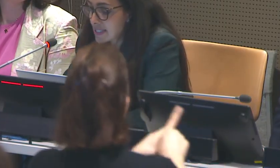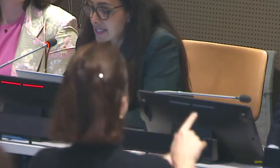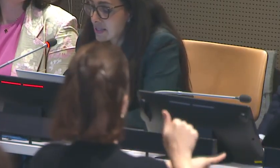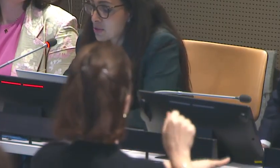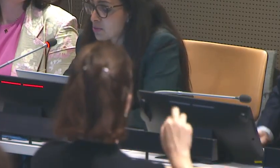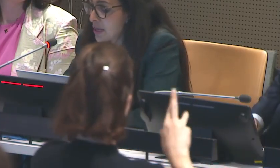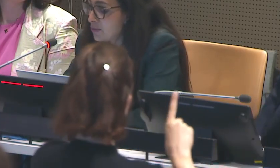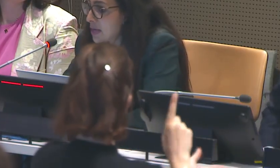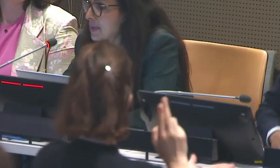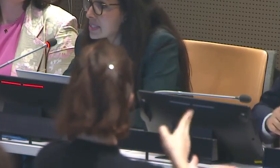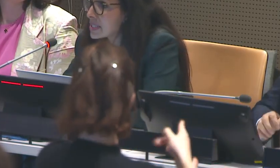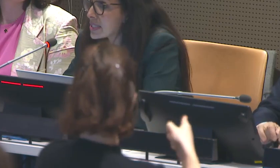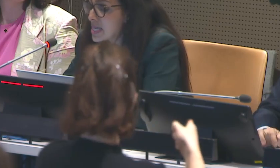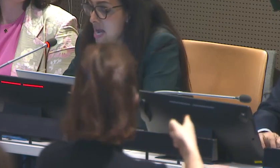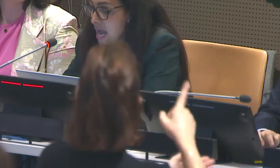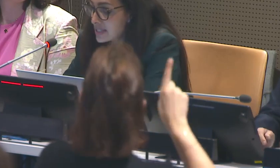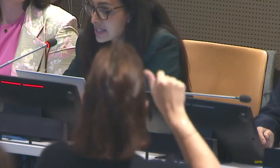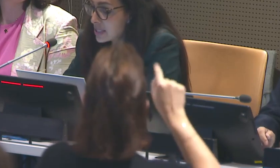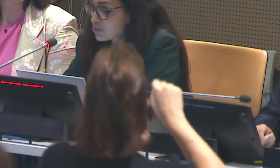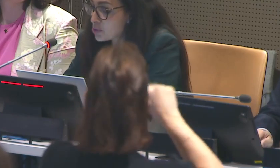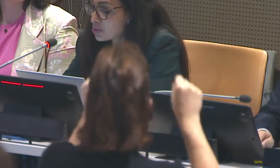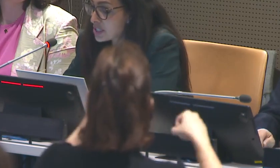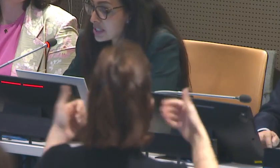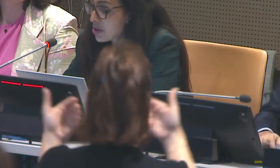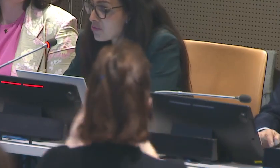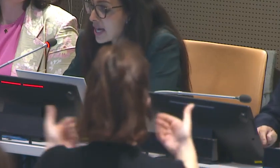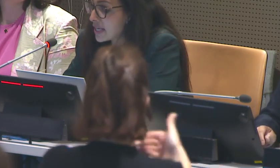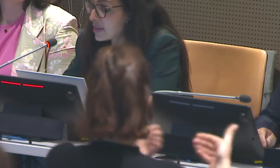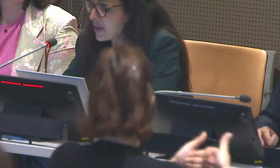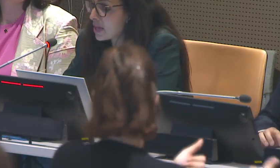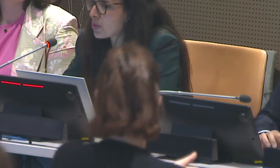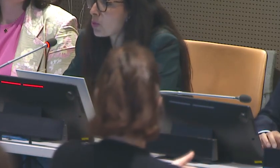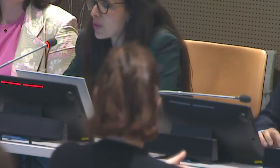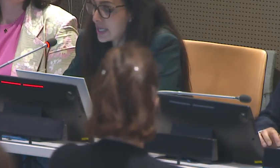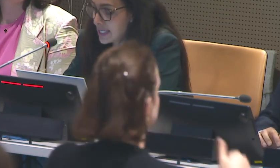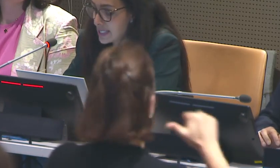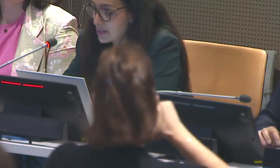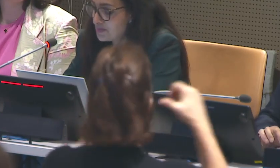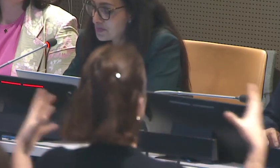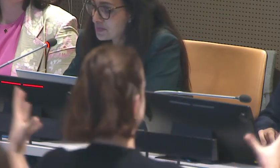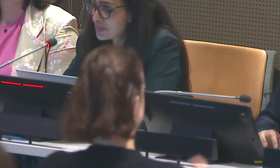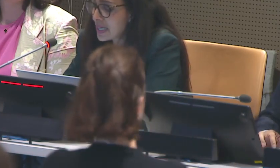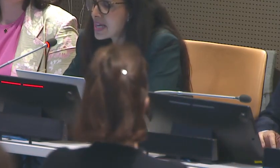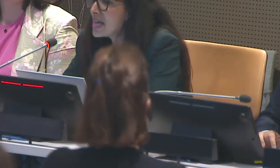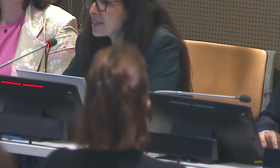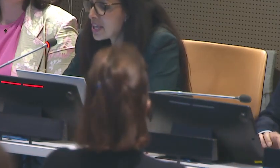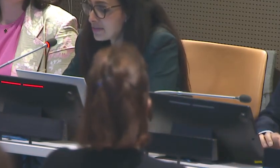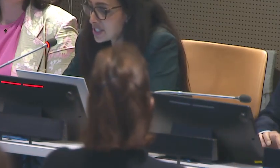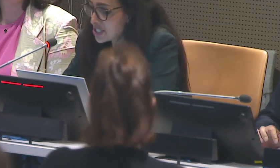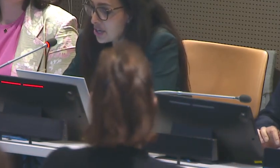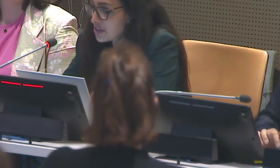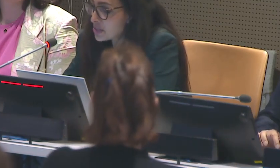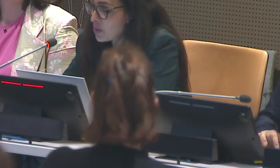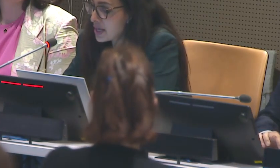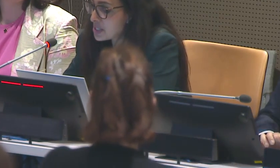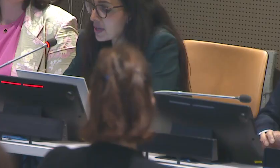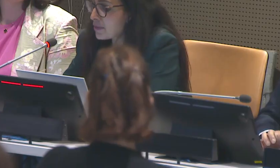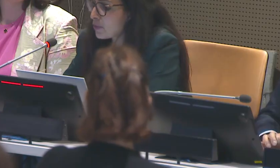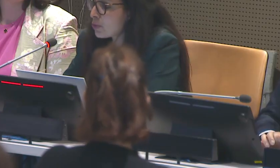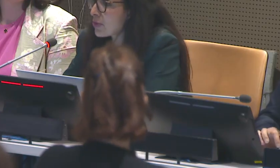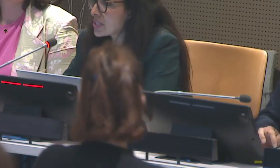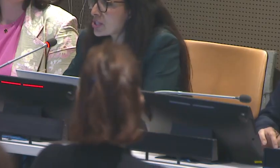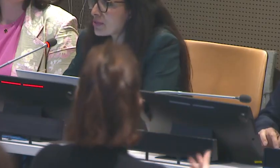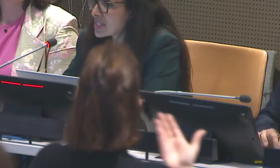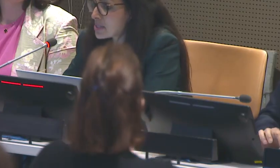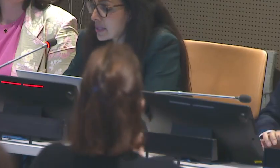these data systems remain fragmented and scarce resources are rarely available where needed. The FCDO has worked to be at